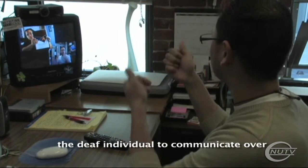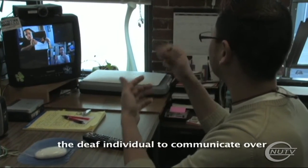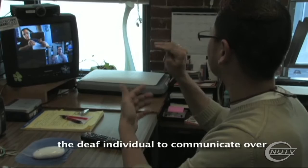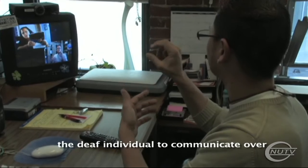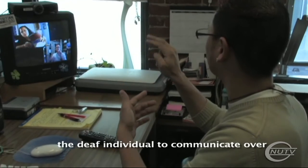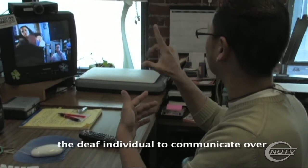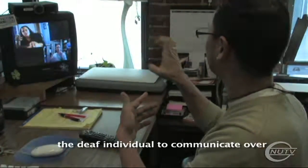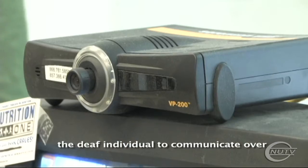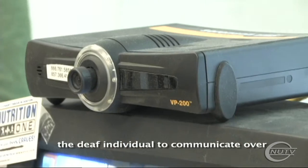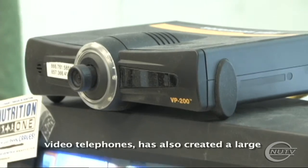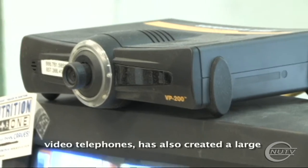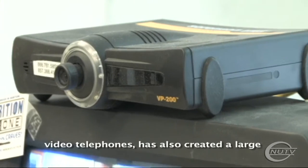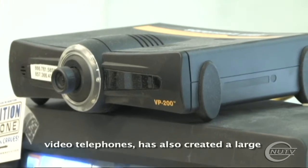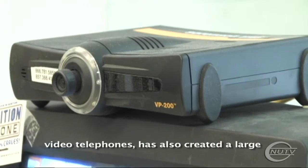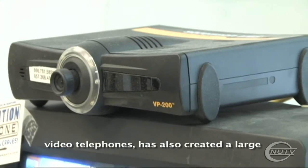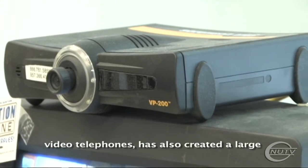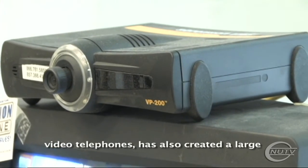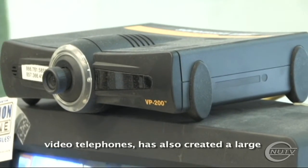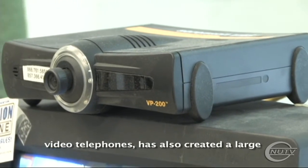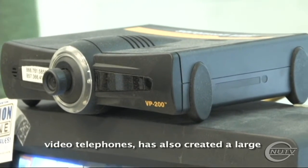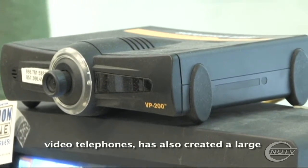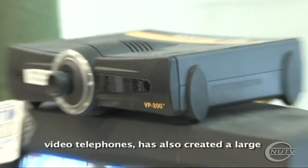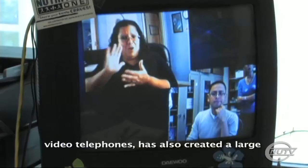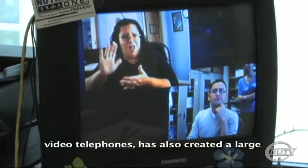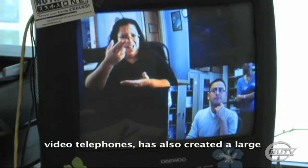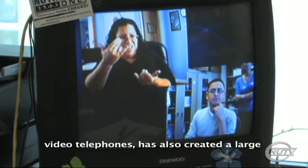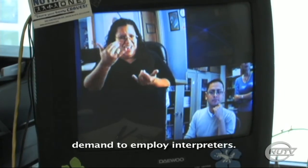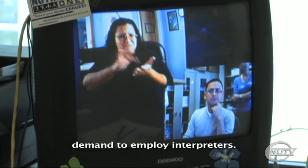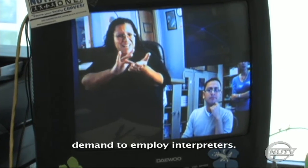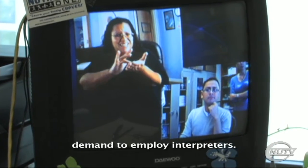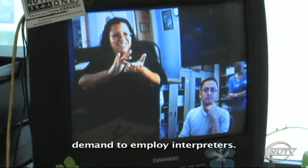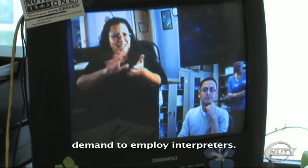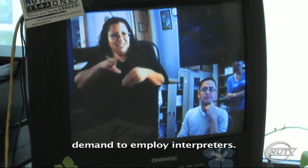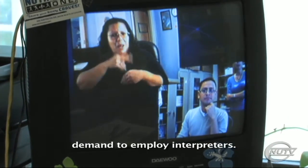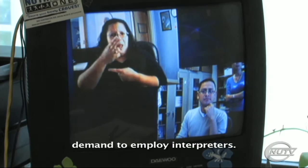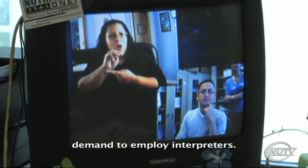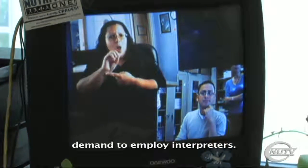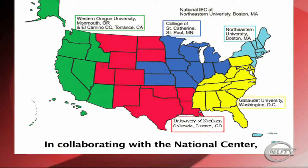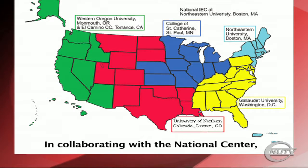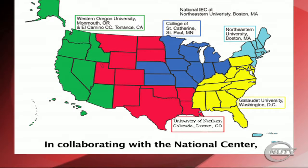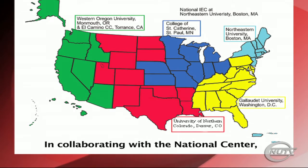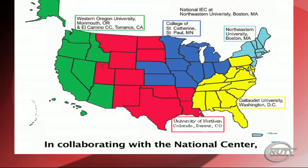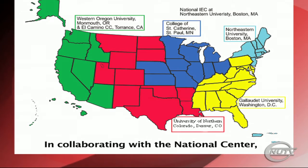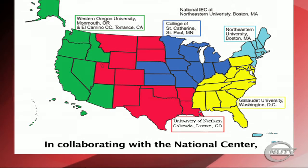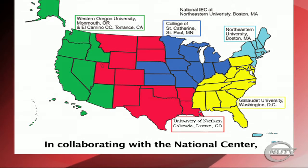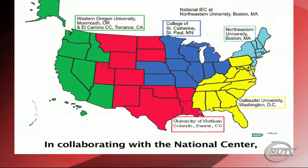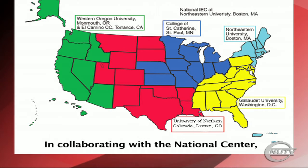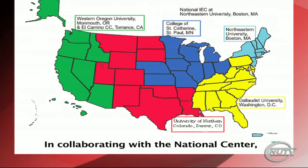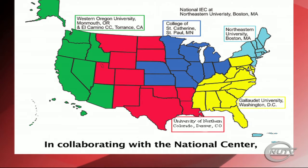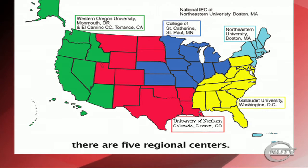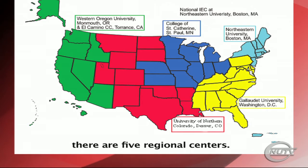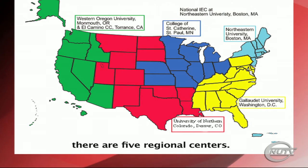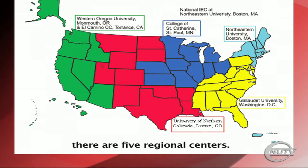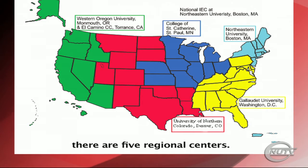deaf individual to communicate over video telephones, has also created a large demand to employ interpreters. In collaborating with the